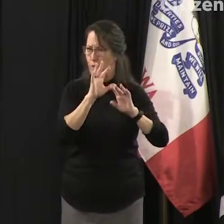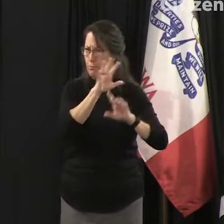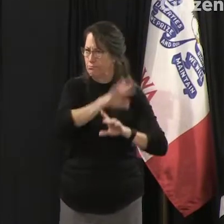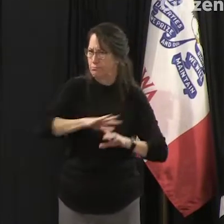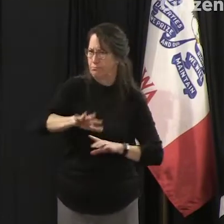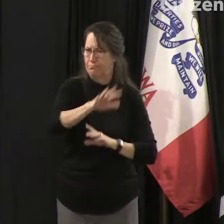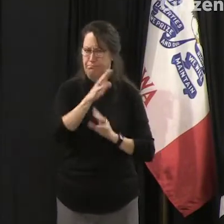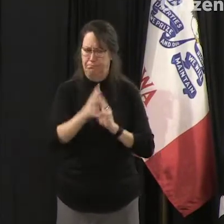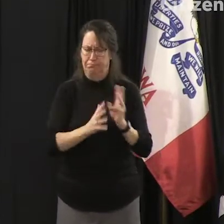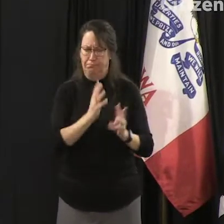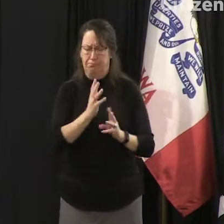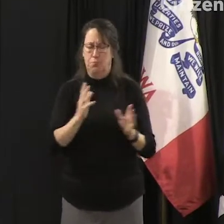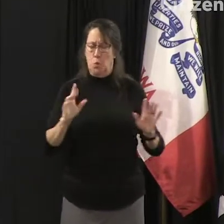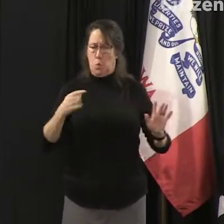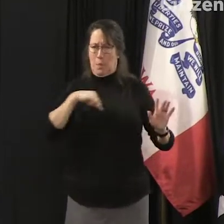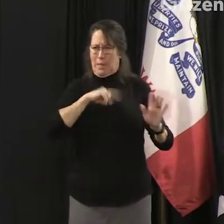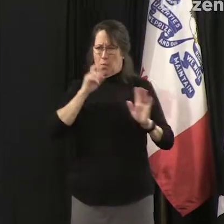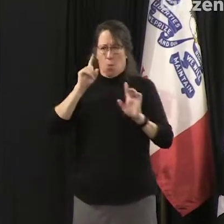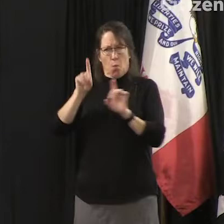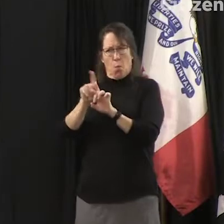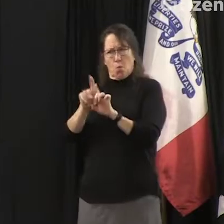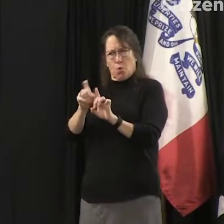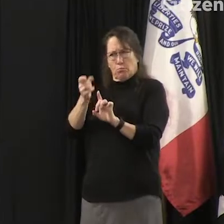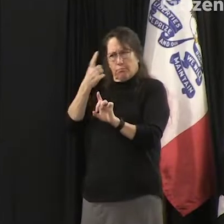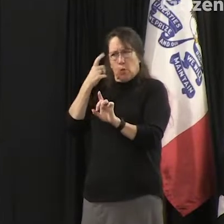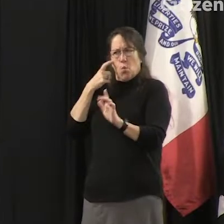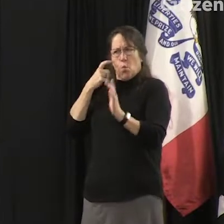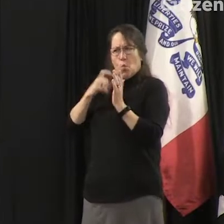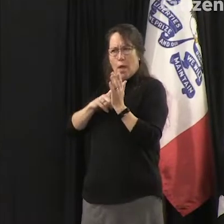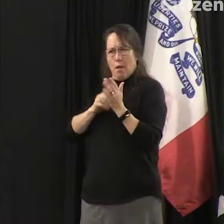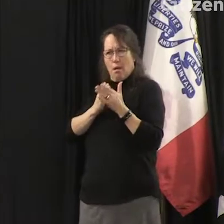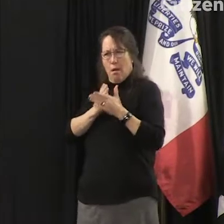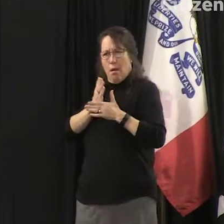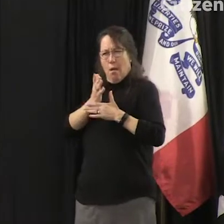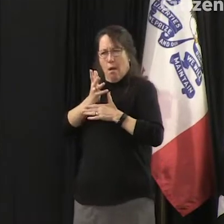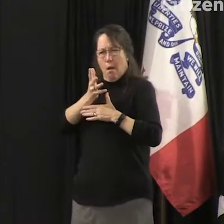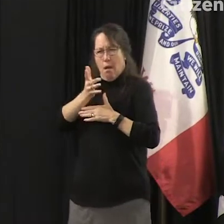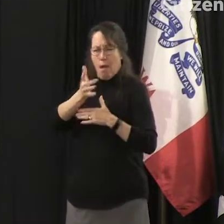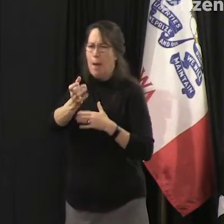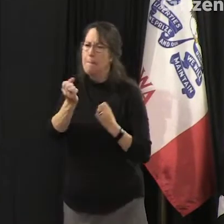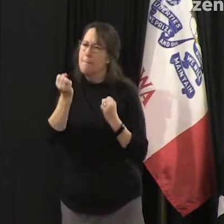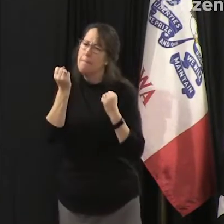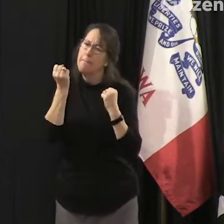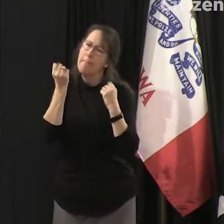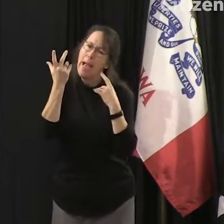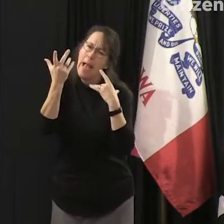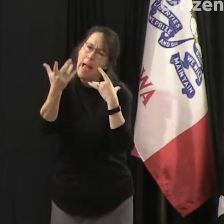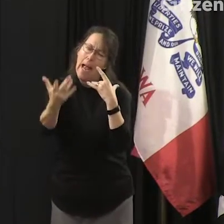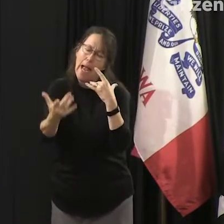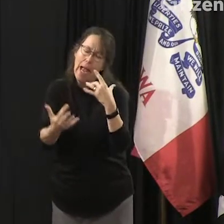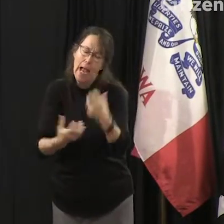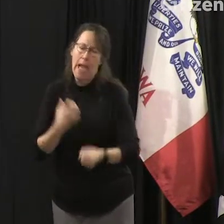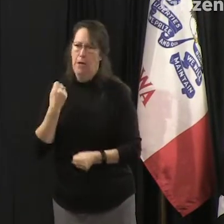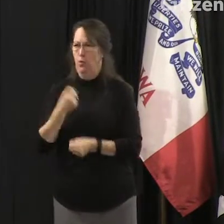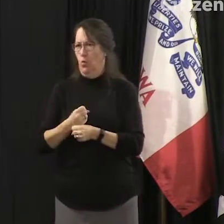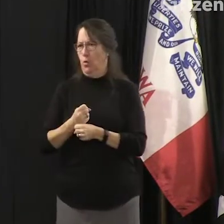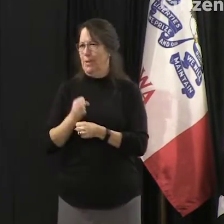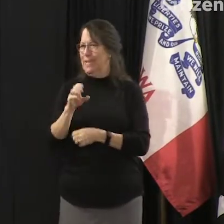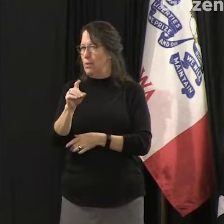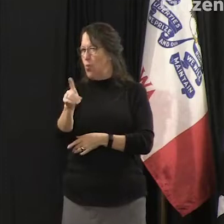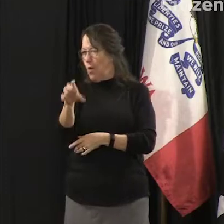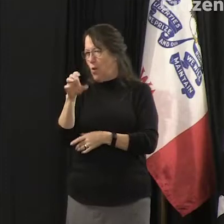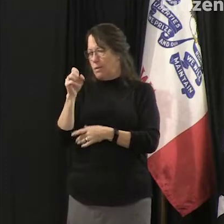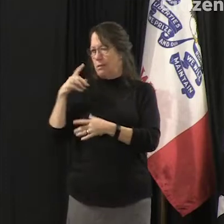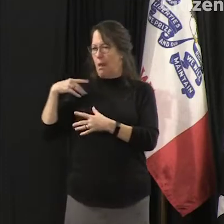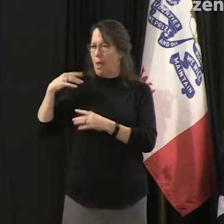environment, we must recognize that we are overcoming centuries of a patronizing,